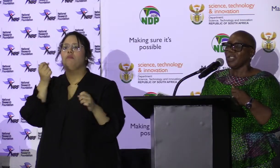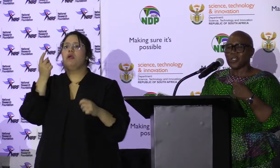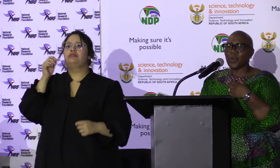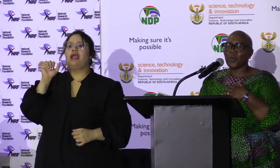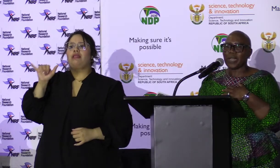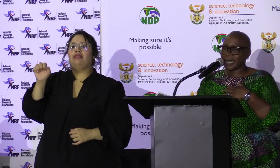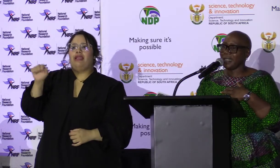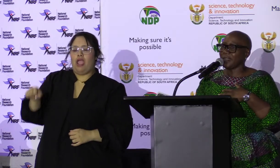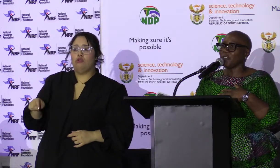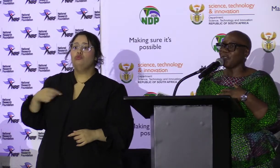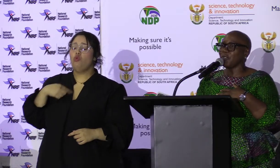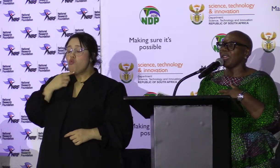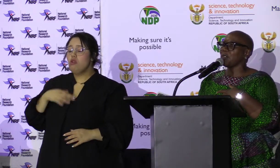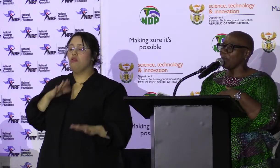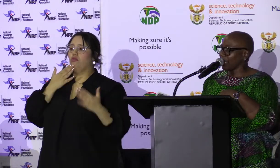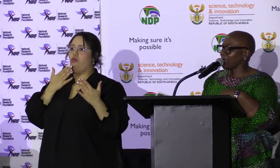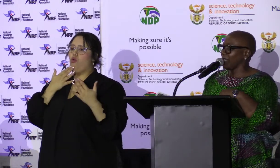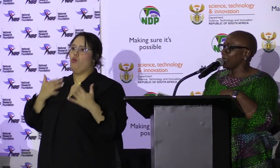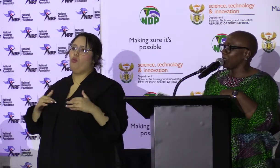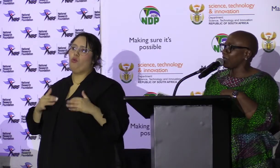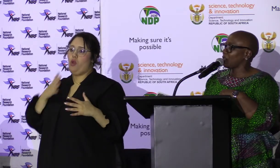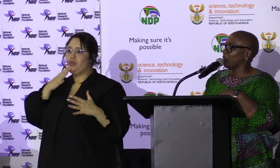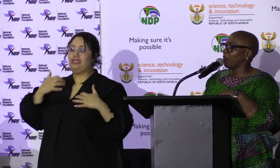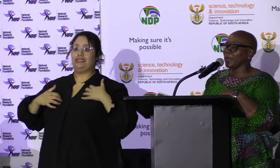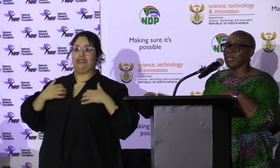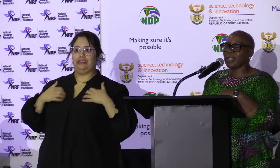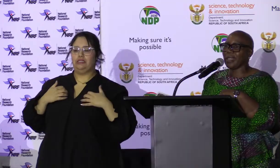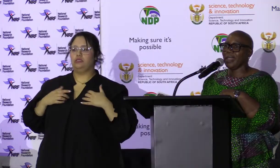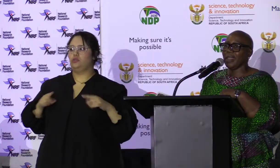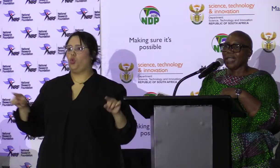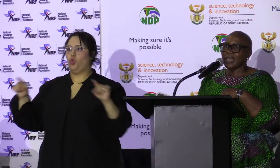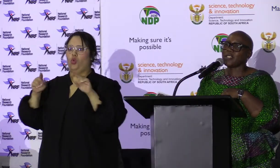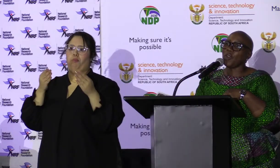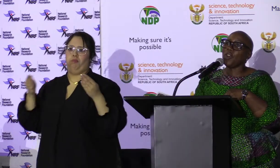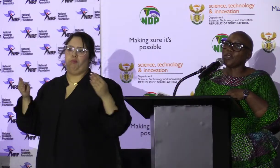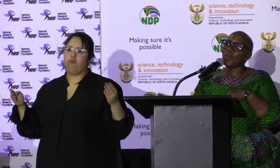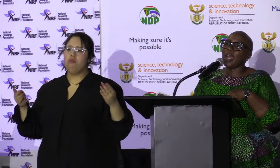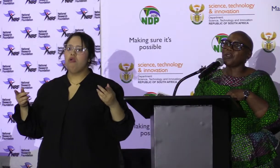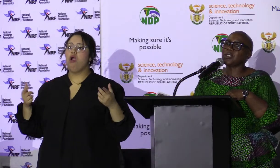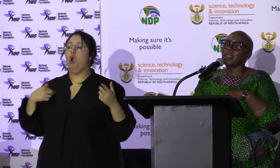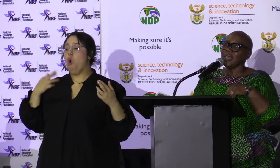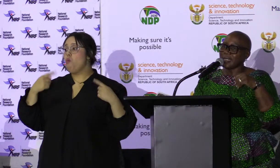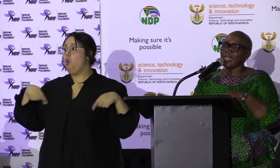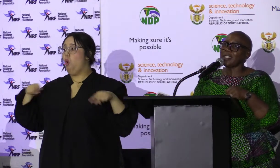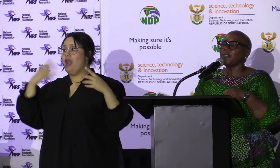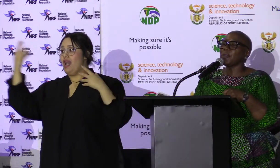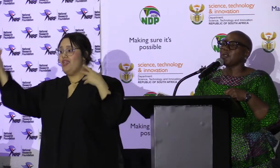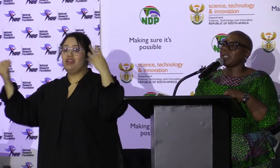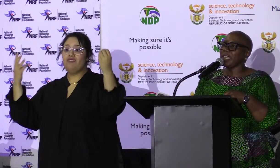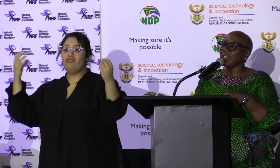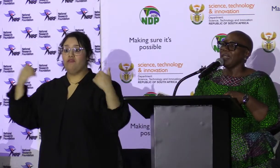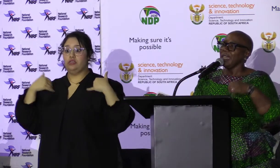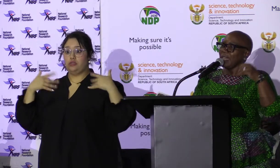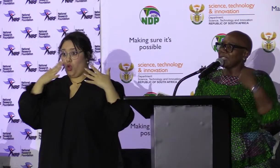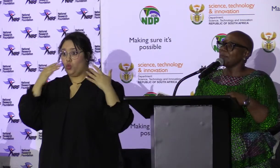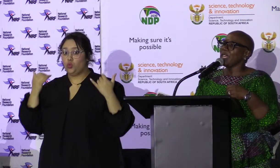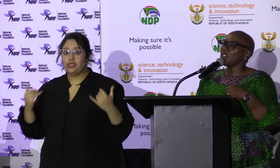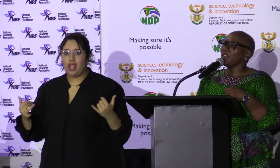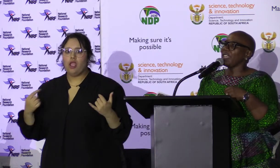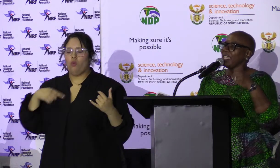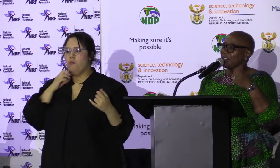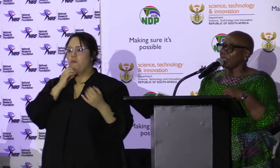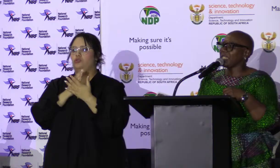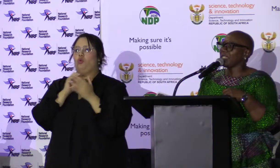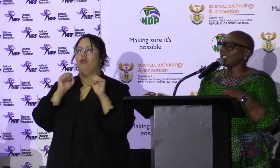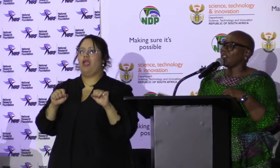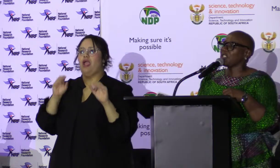understand that. So we're really thankful and we're excited that we have been here. Let's all go out starting from today. Let's